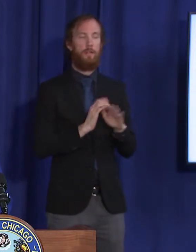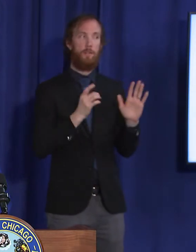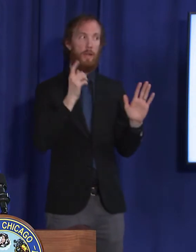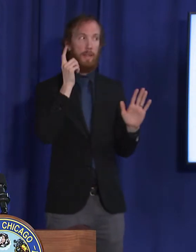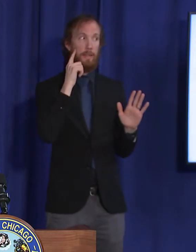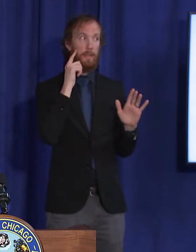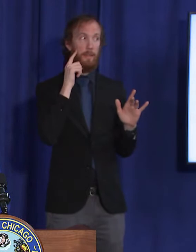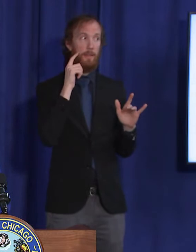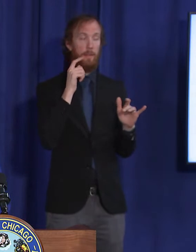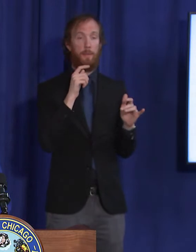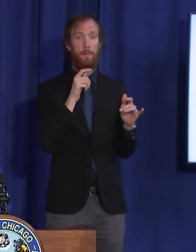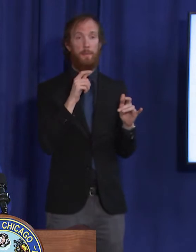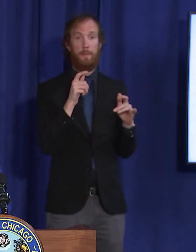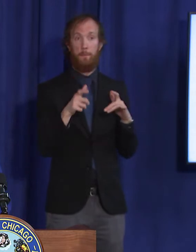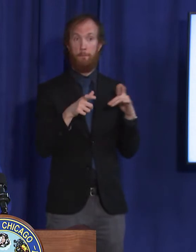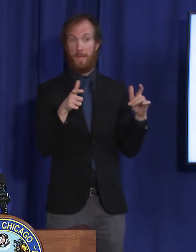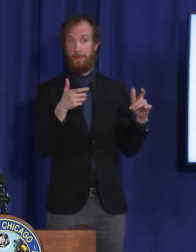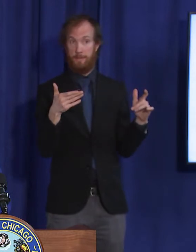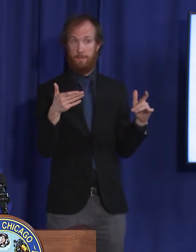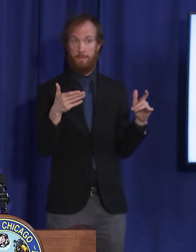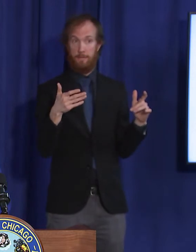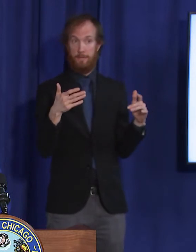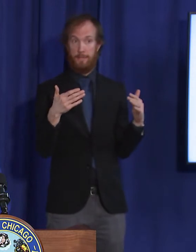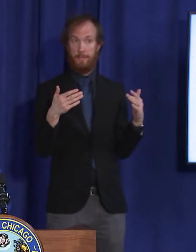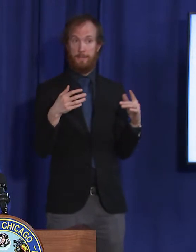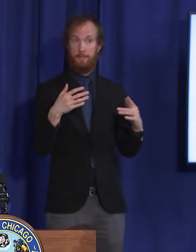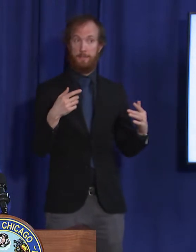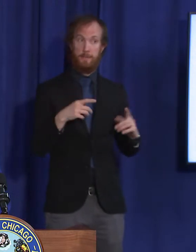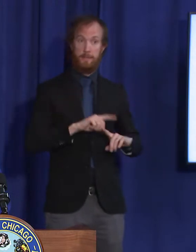biggest difference is that